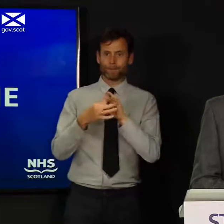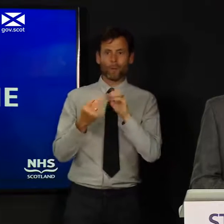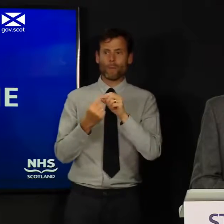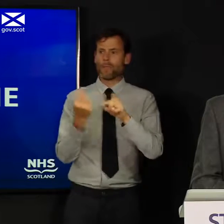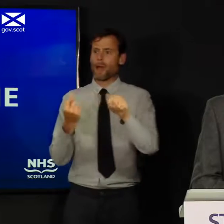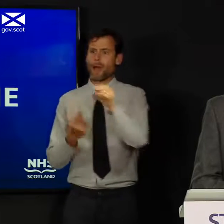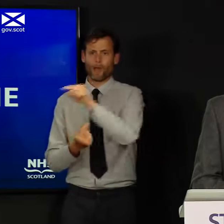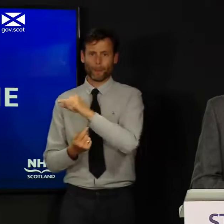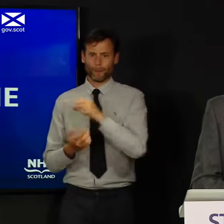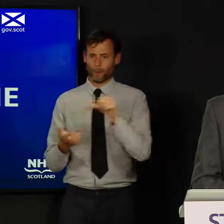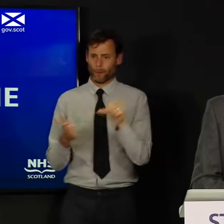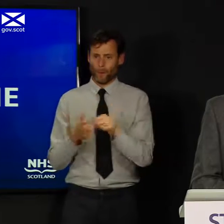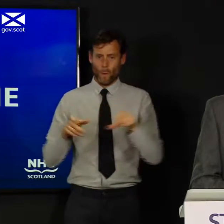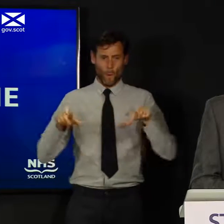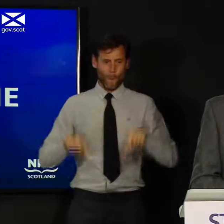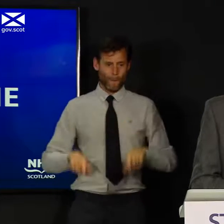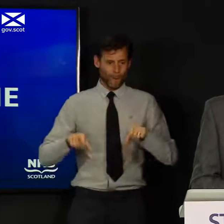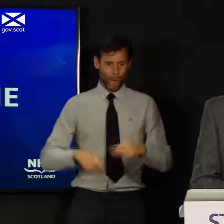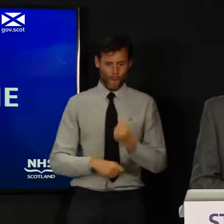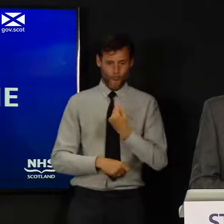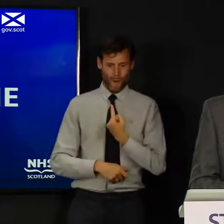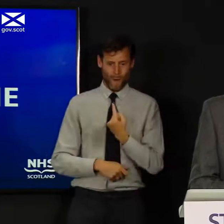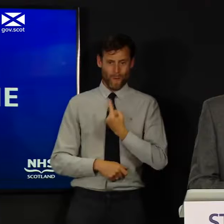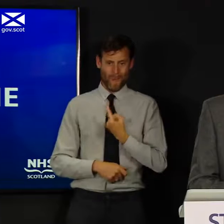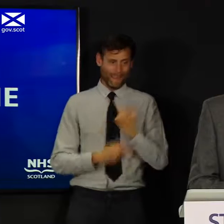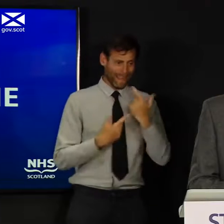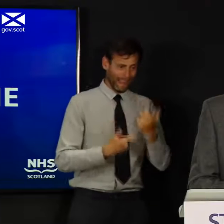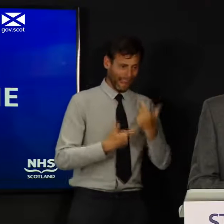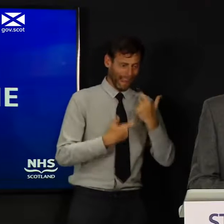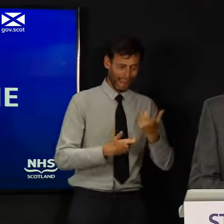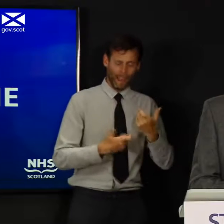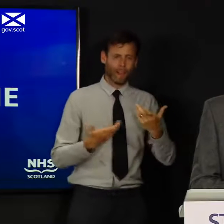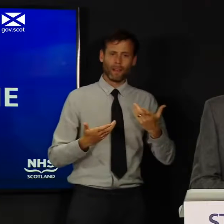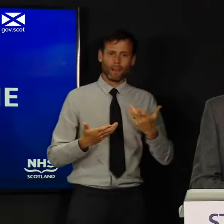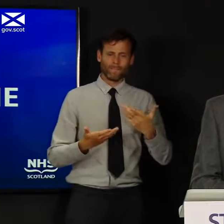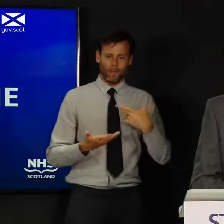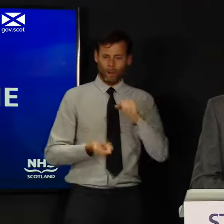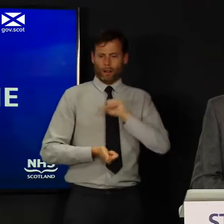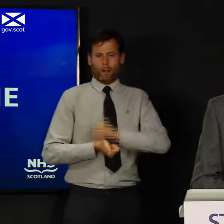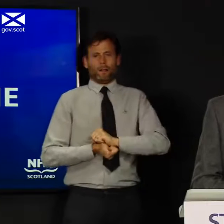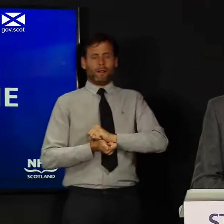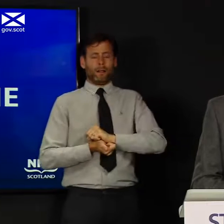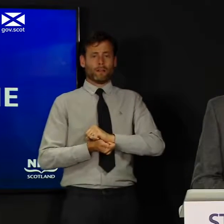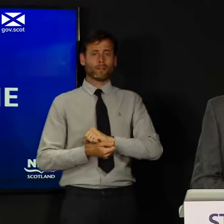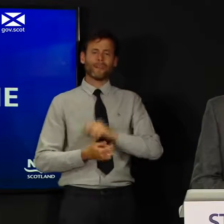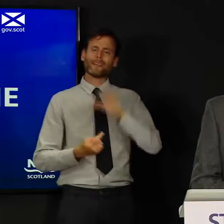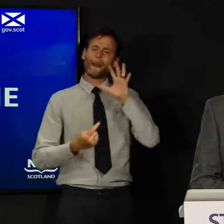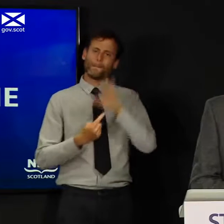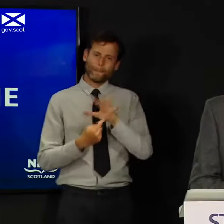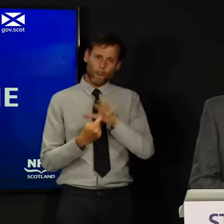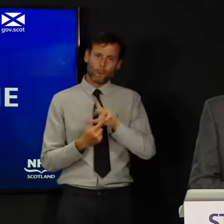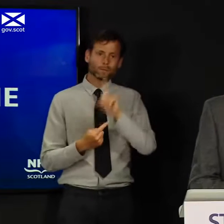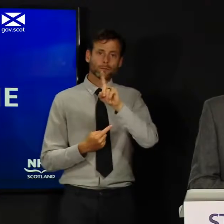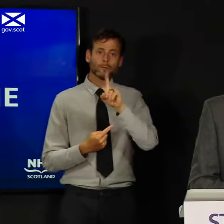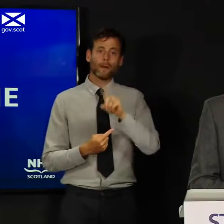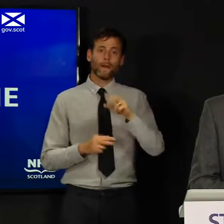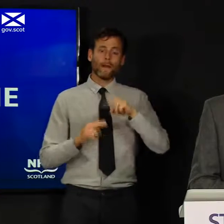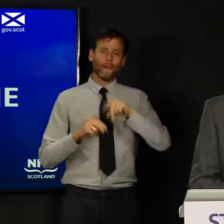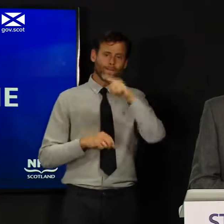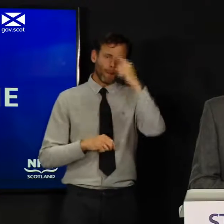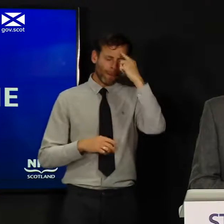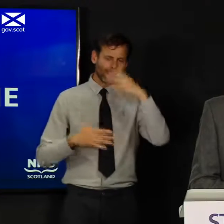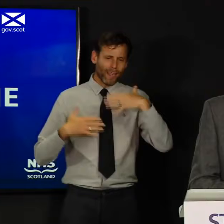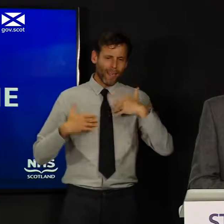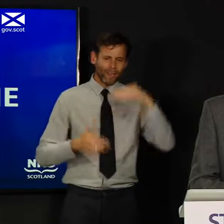magnified by the restrictions around this virus and physical distancing. It is vital that anyone who requires support for their mental well-being can